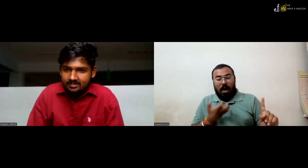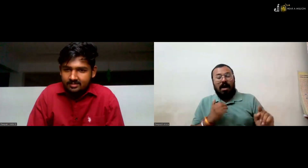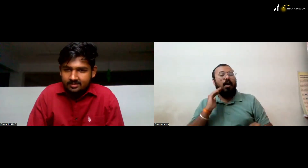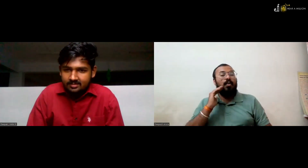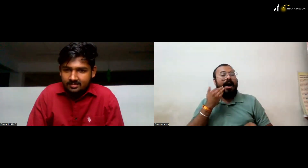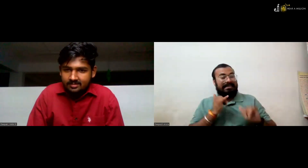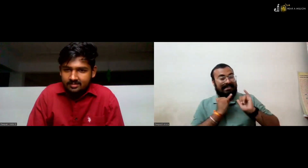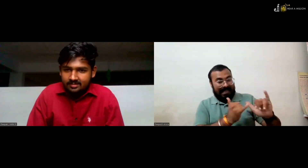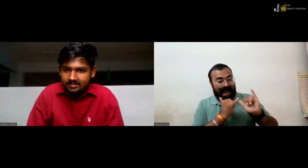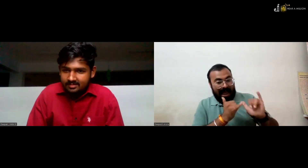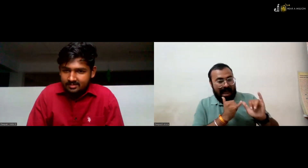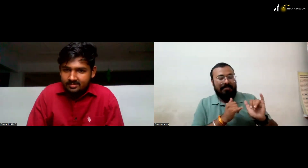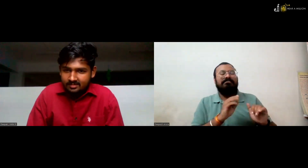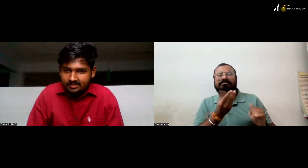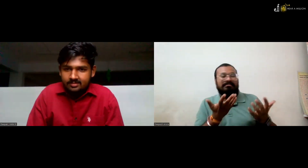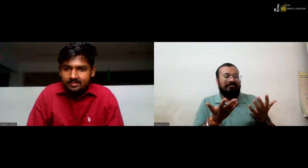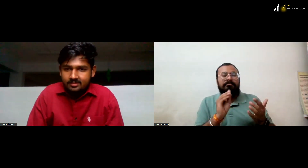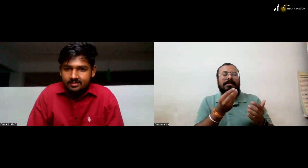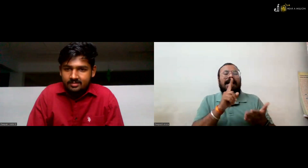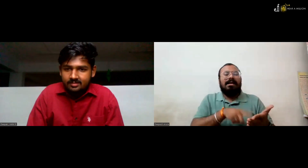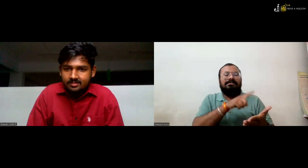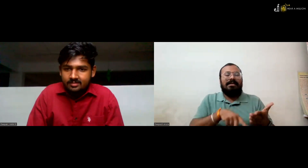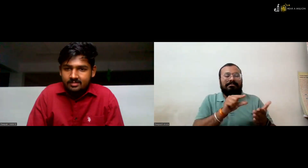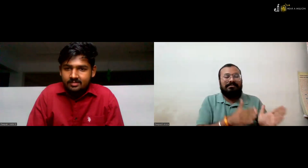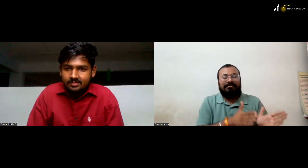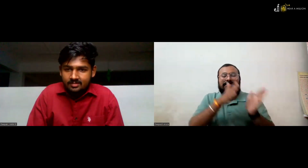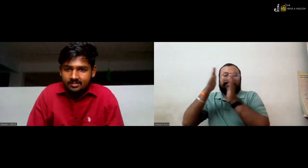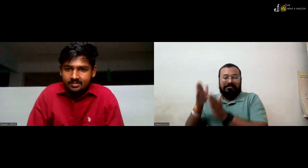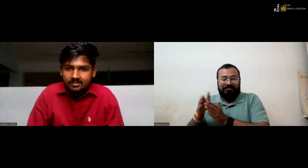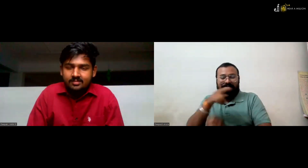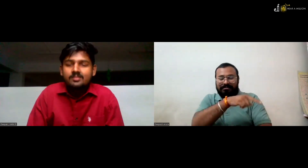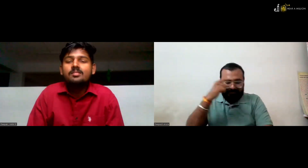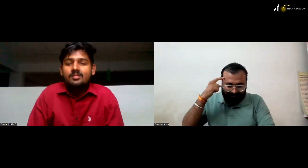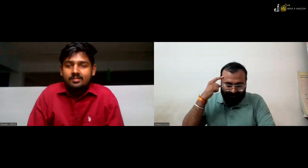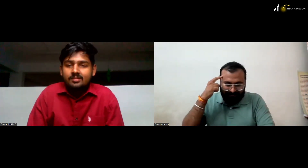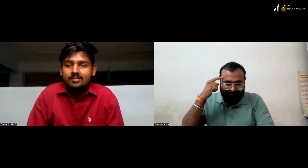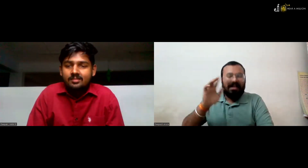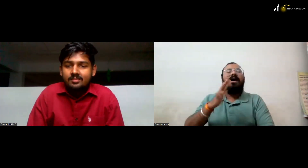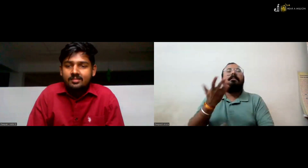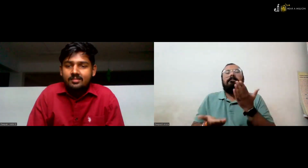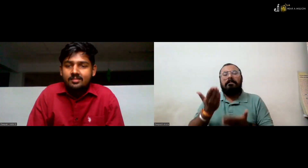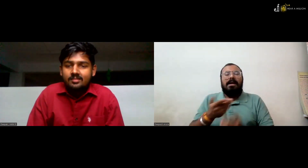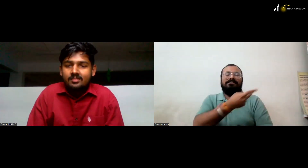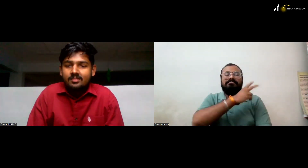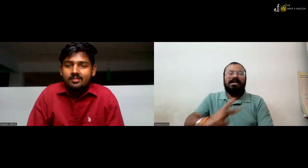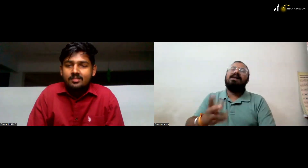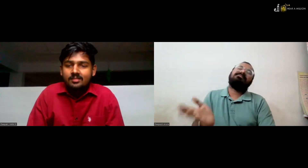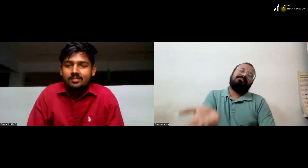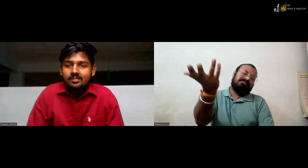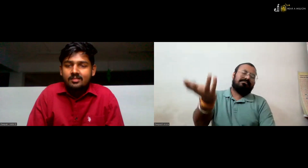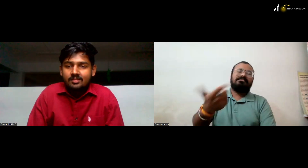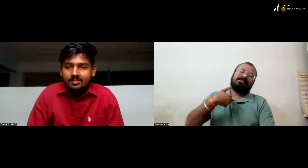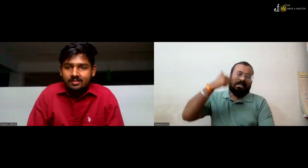it, and some people were sharing interest that yes, we wanted to go. Some canceled it. So